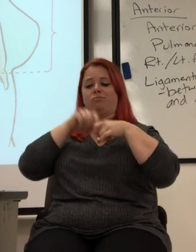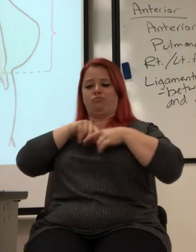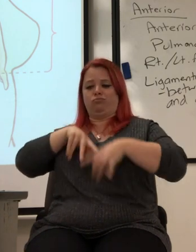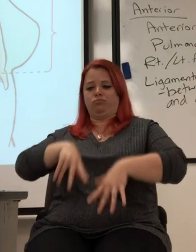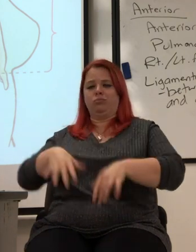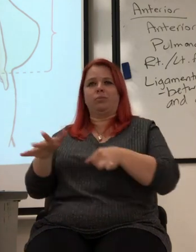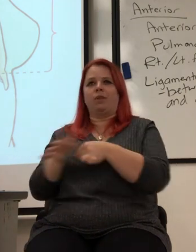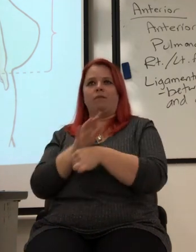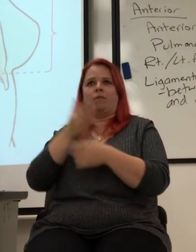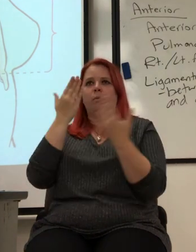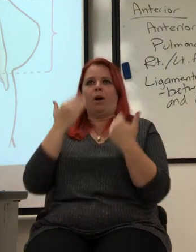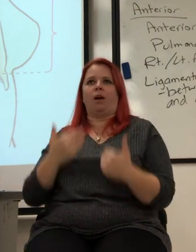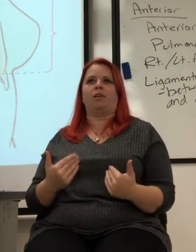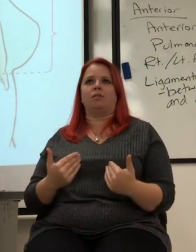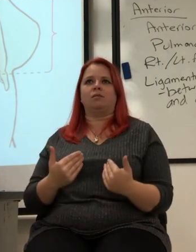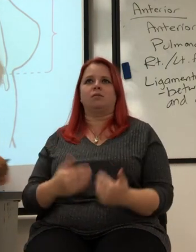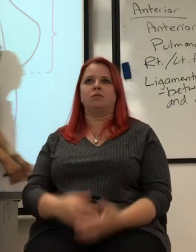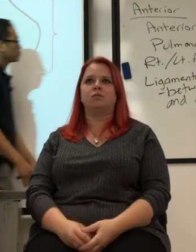body.